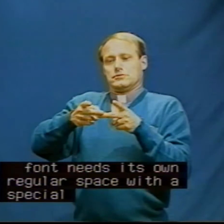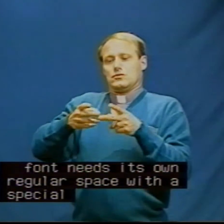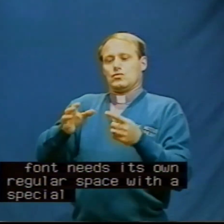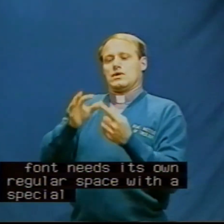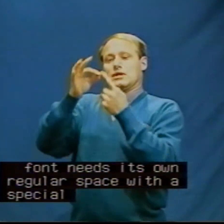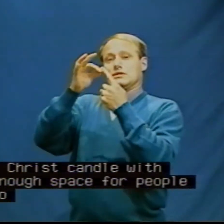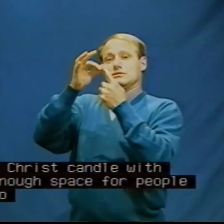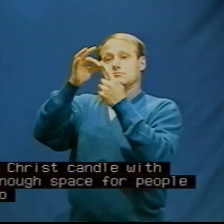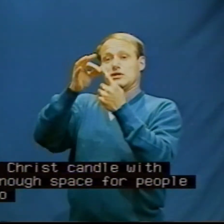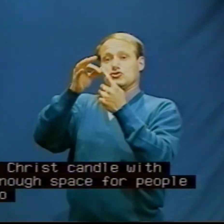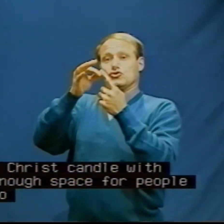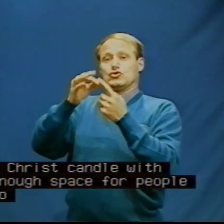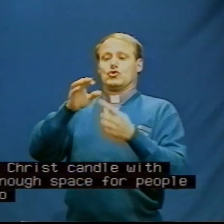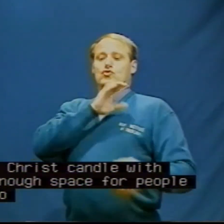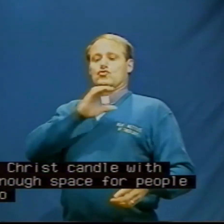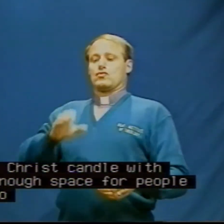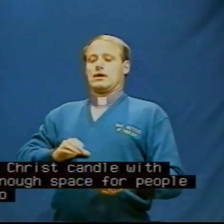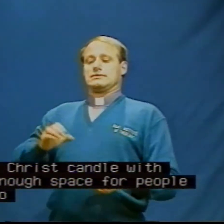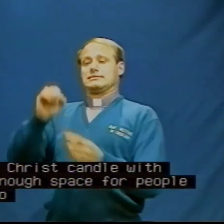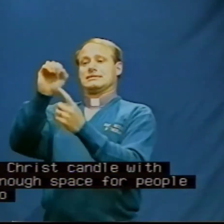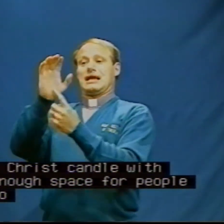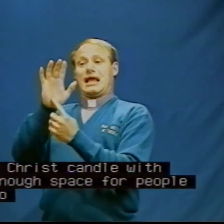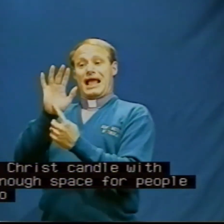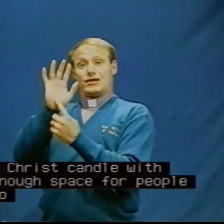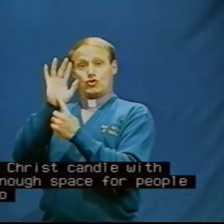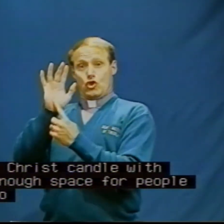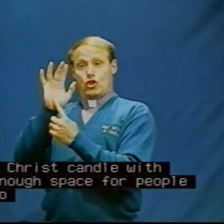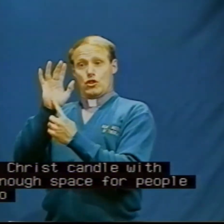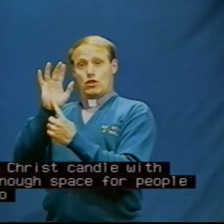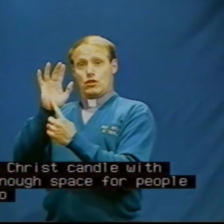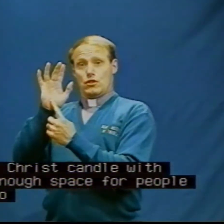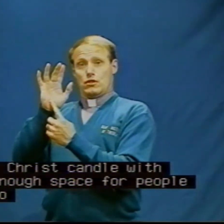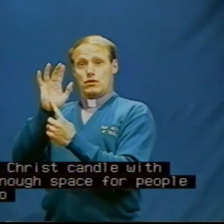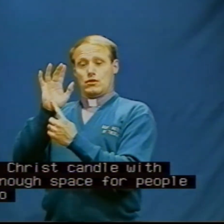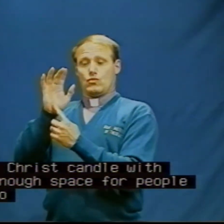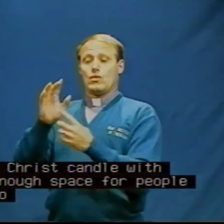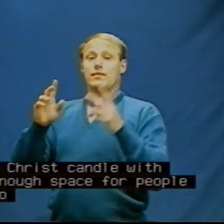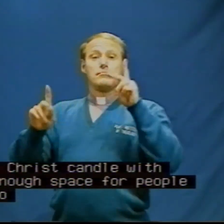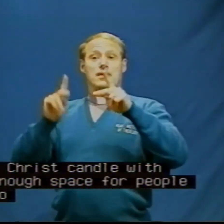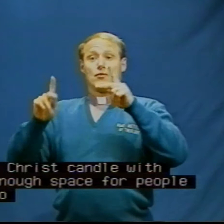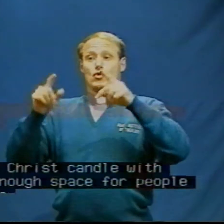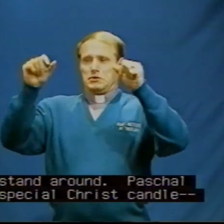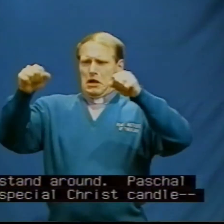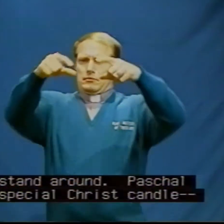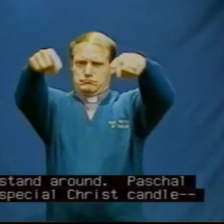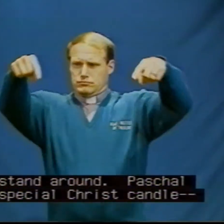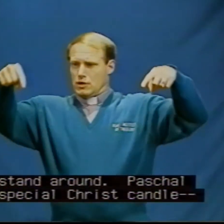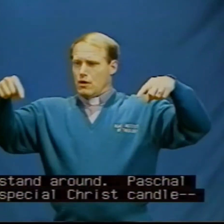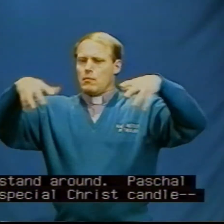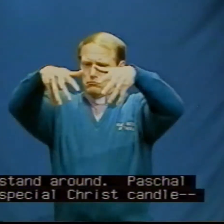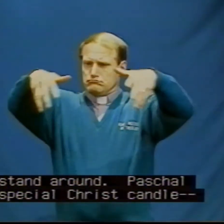with a special Christ candle with enough space for people to stand